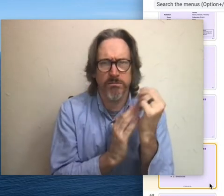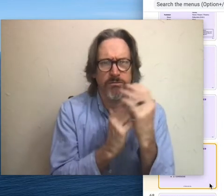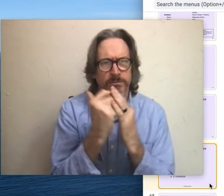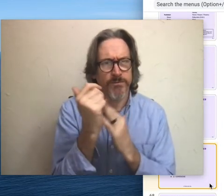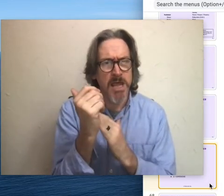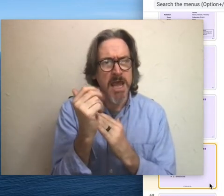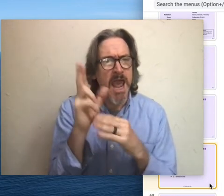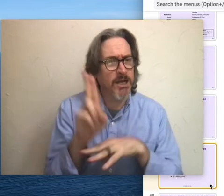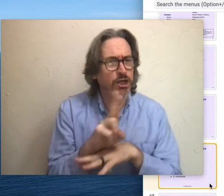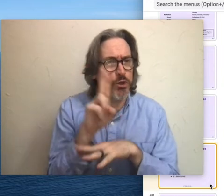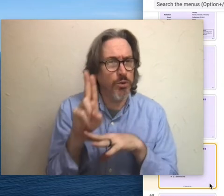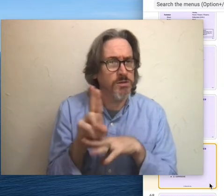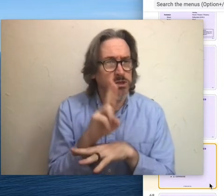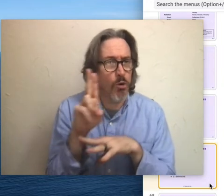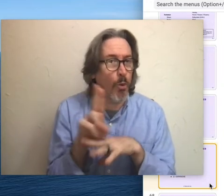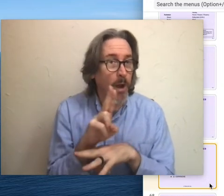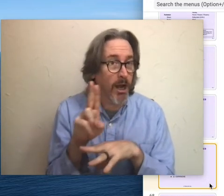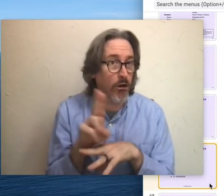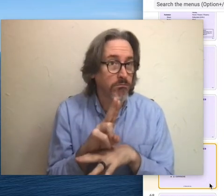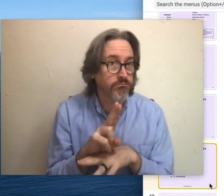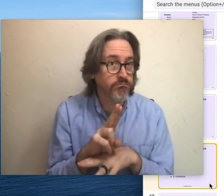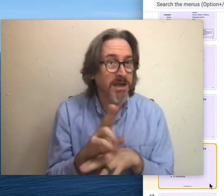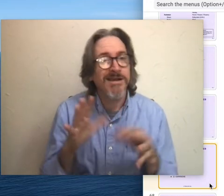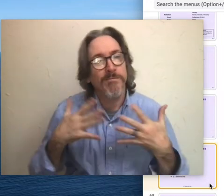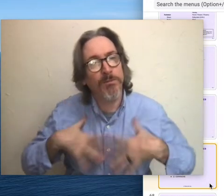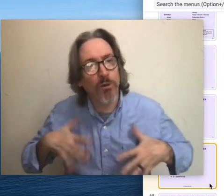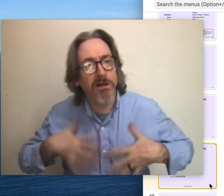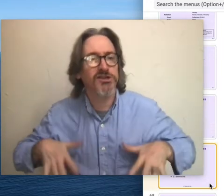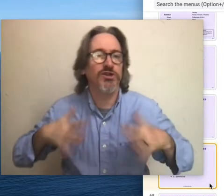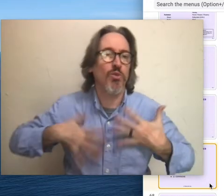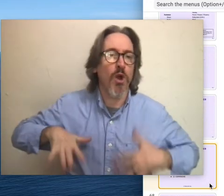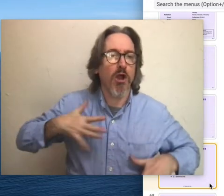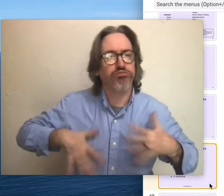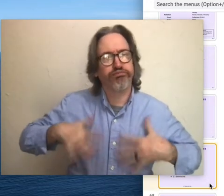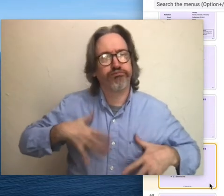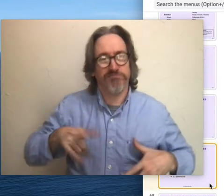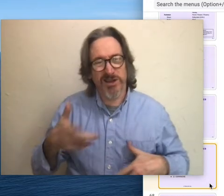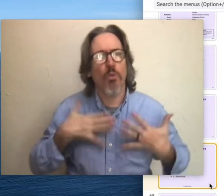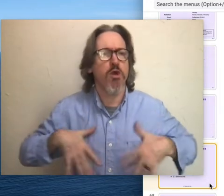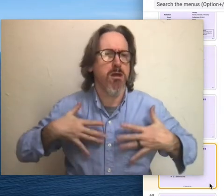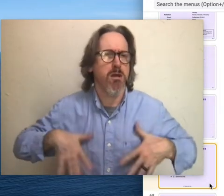either. And use or wear. People will also do,